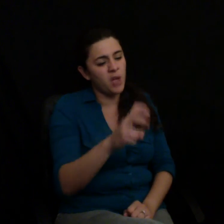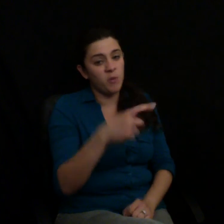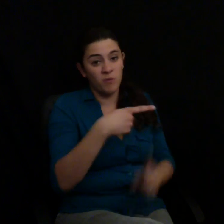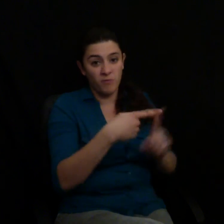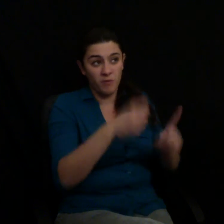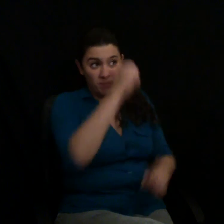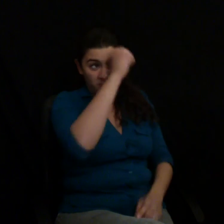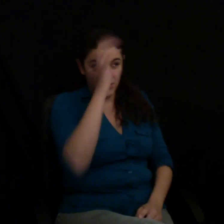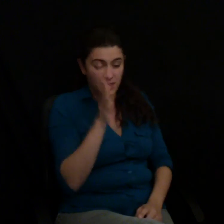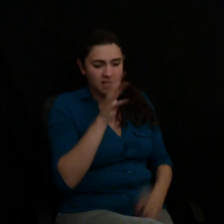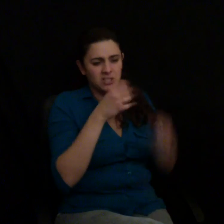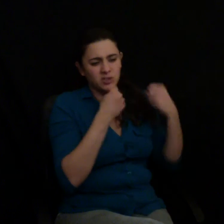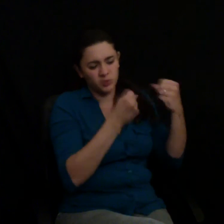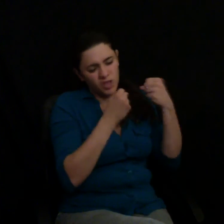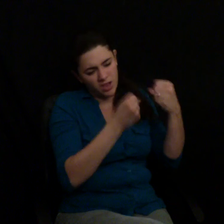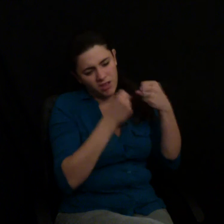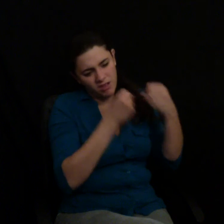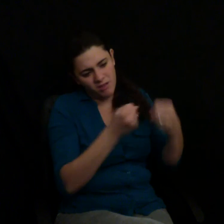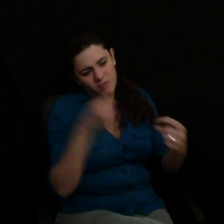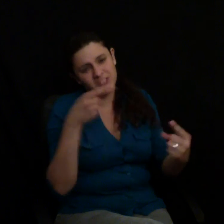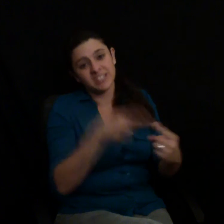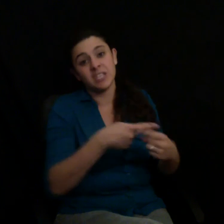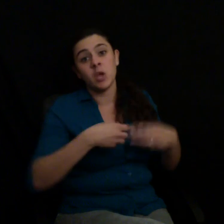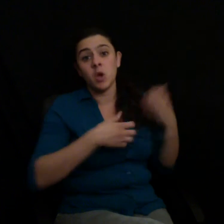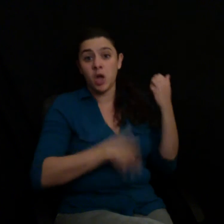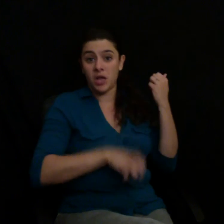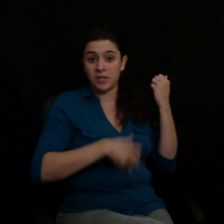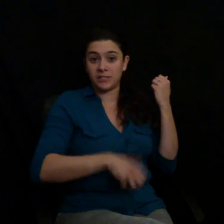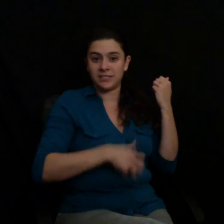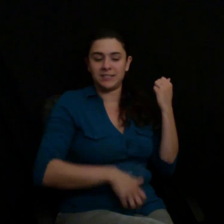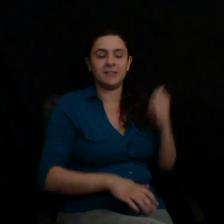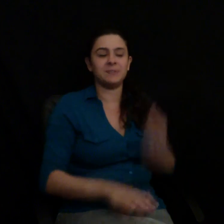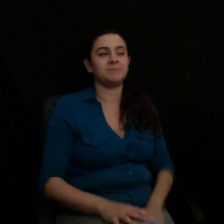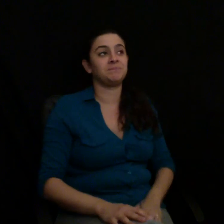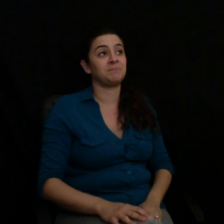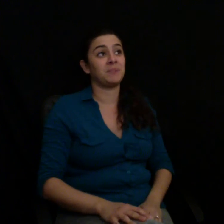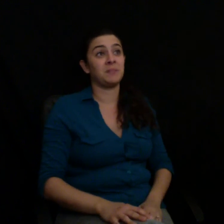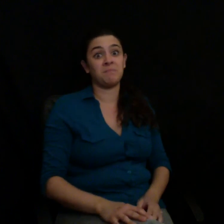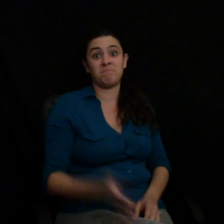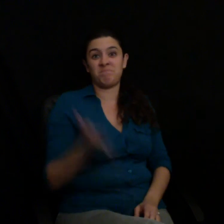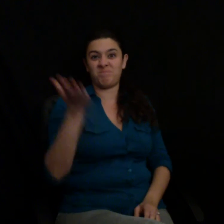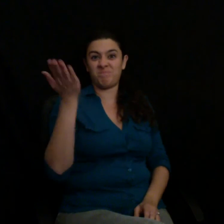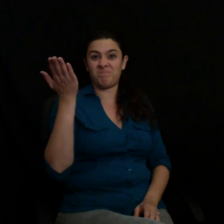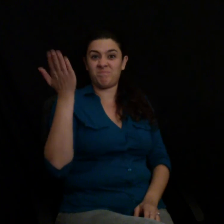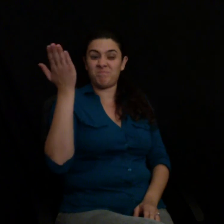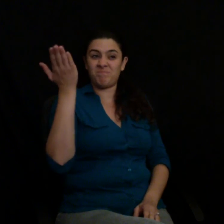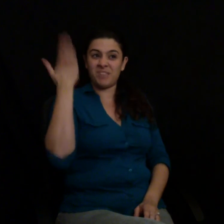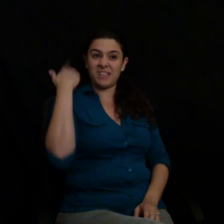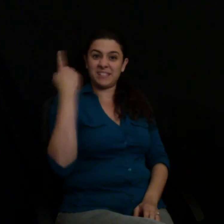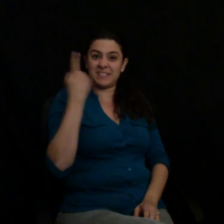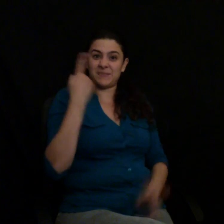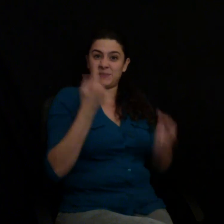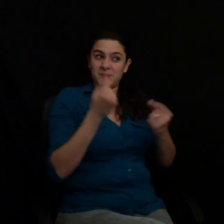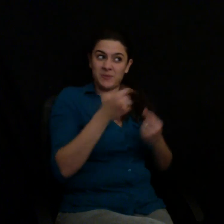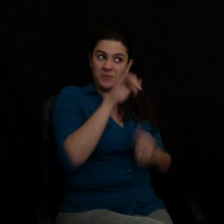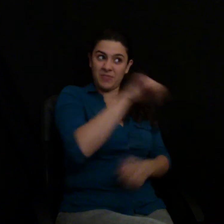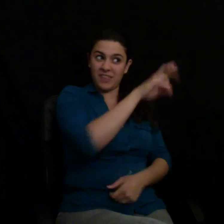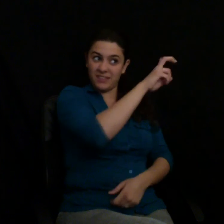been done before, but our Vagabond's going to give it their best shot. But right now, we're kind of still in the early stages. We're wanting to